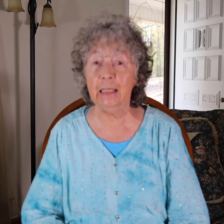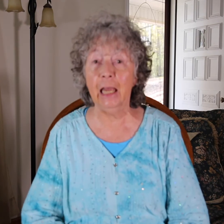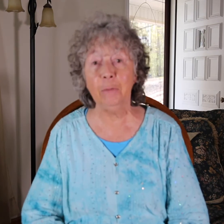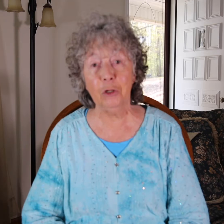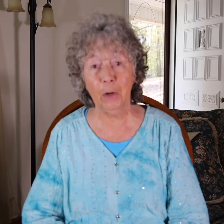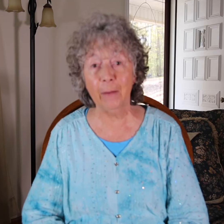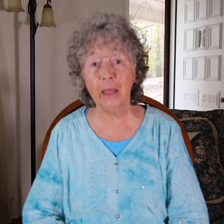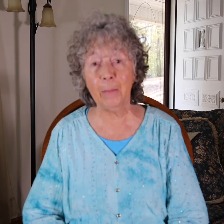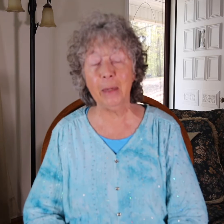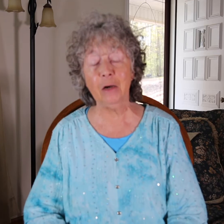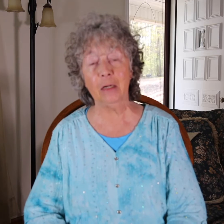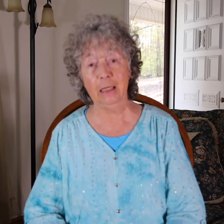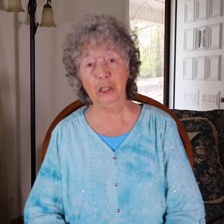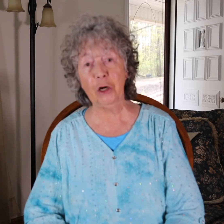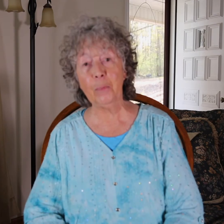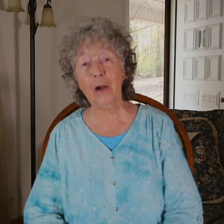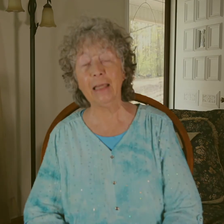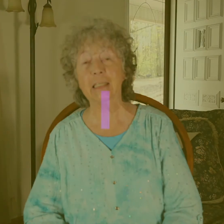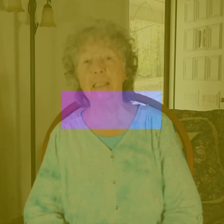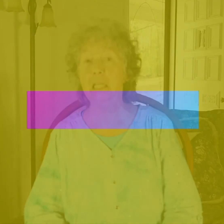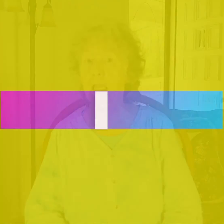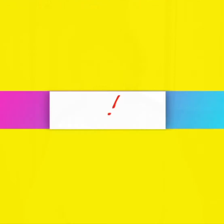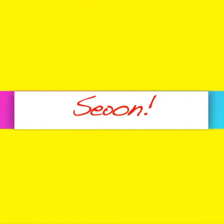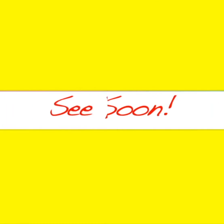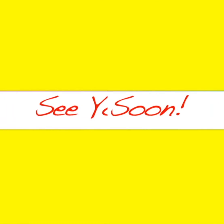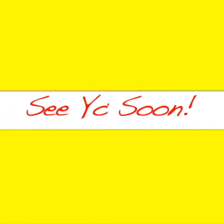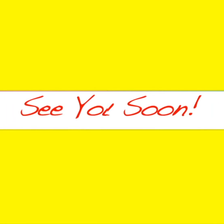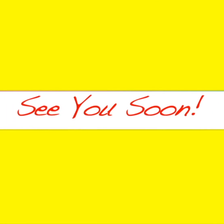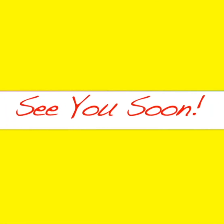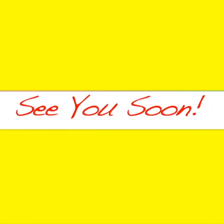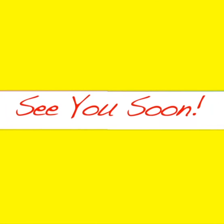time to grab that mirror and start practicing.